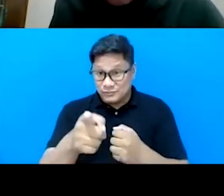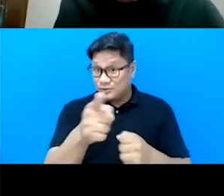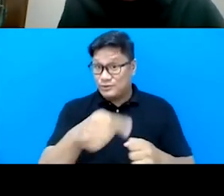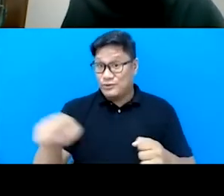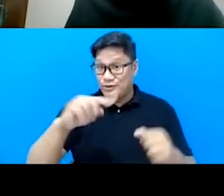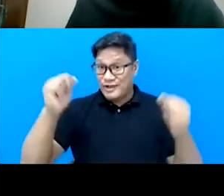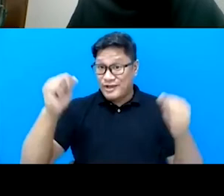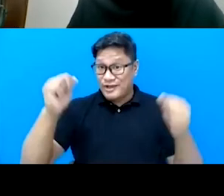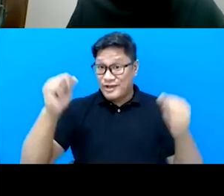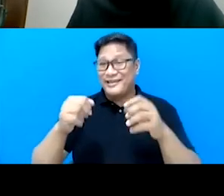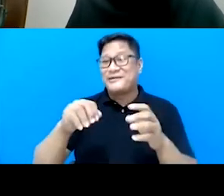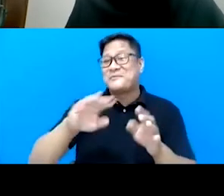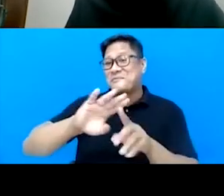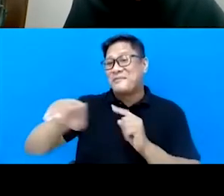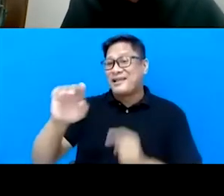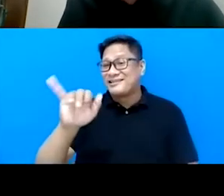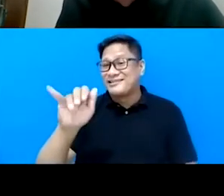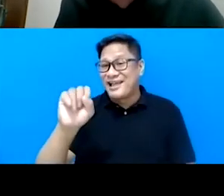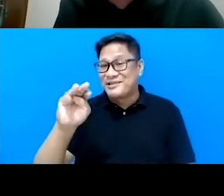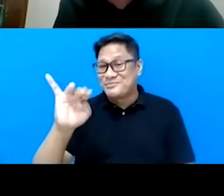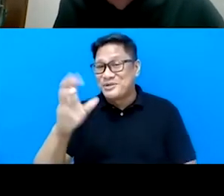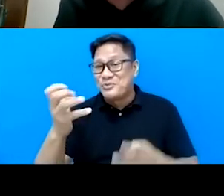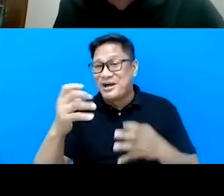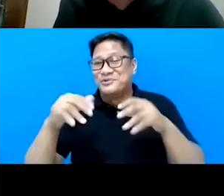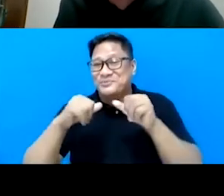for Jasmine, but I know Jasmine wants to go on.